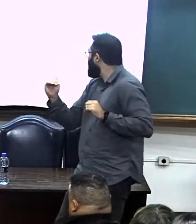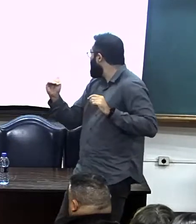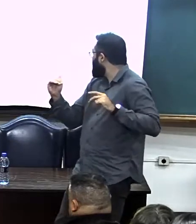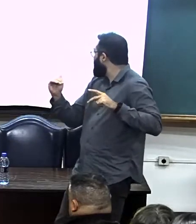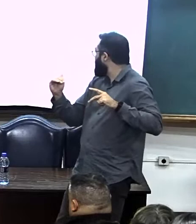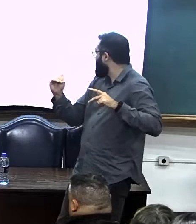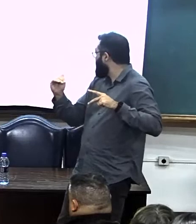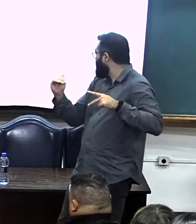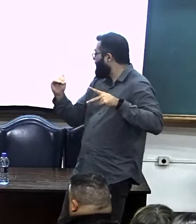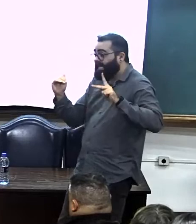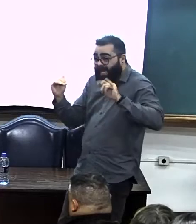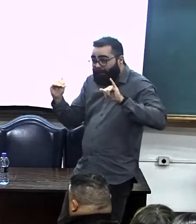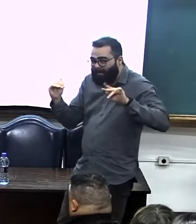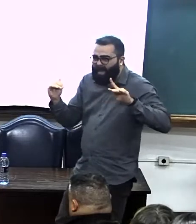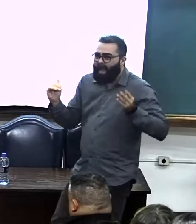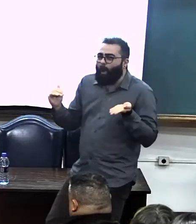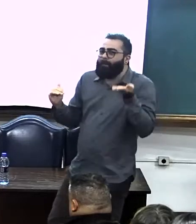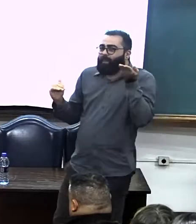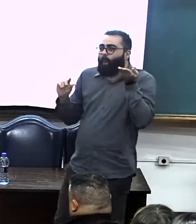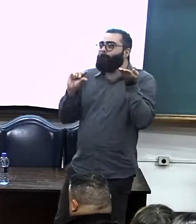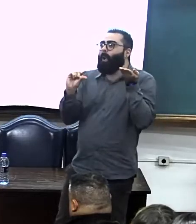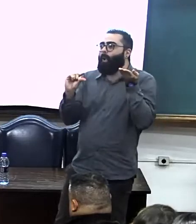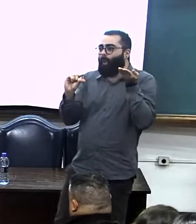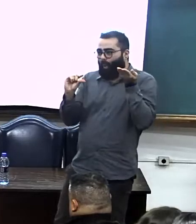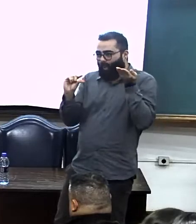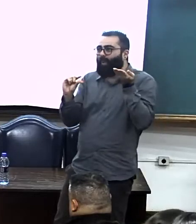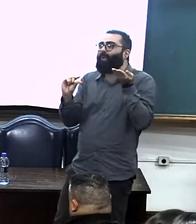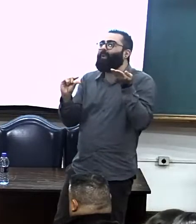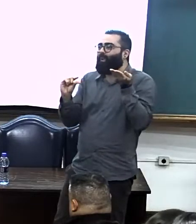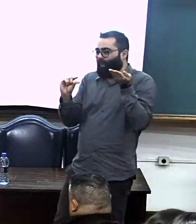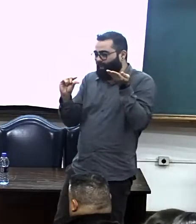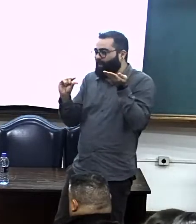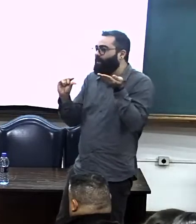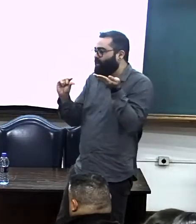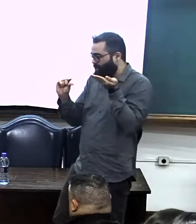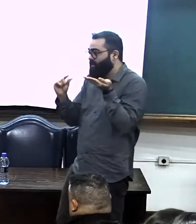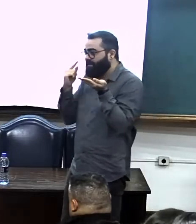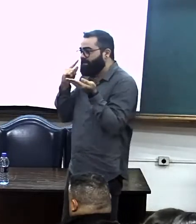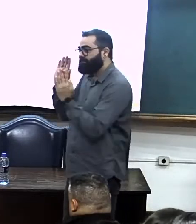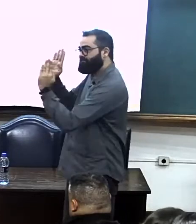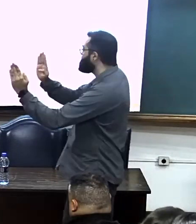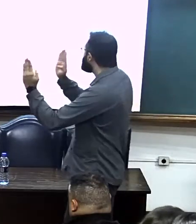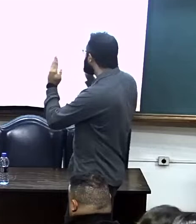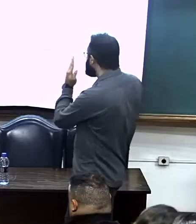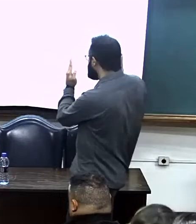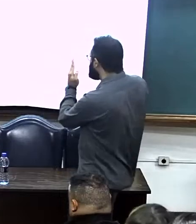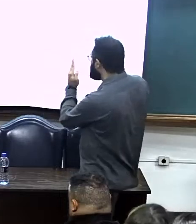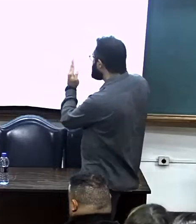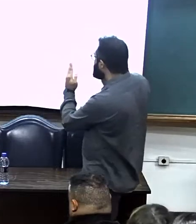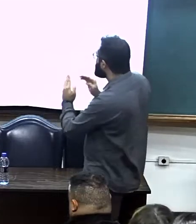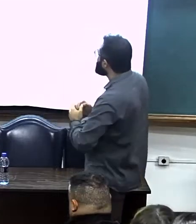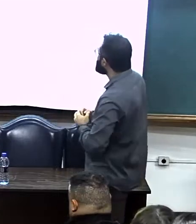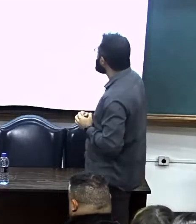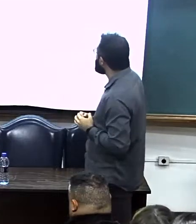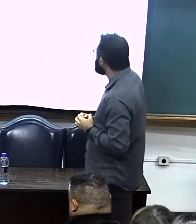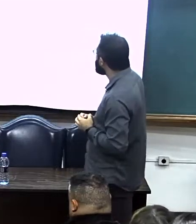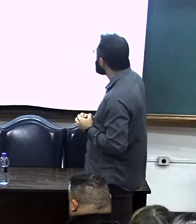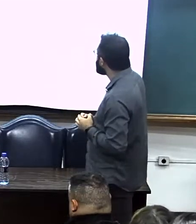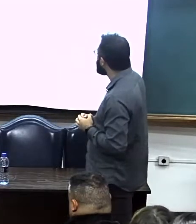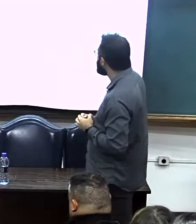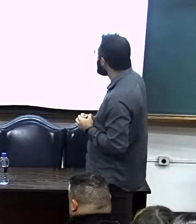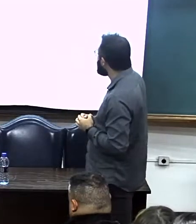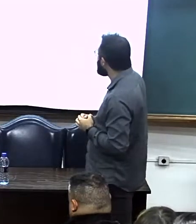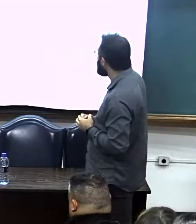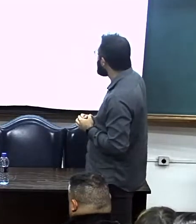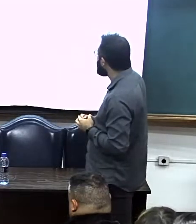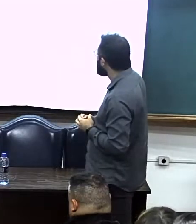O que a gente tem nesse slide, nos dois histogramas mais à esquerda, é o dado bruto. Né? E, embora a